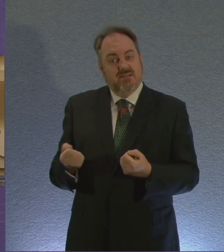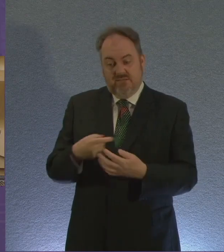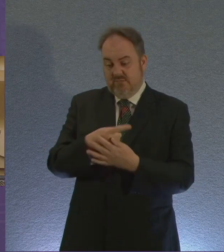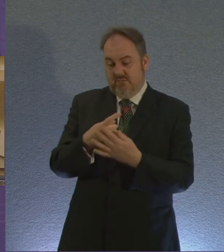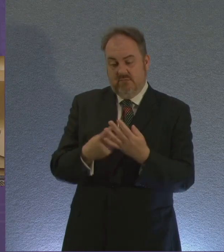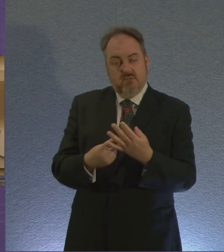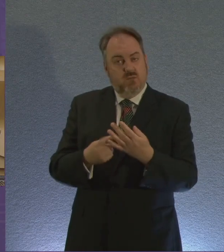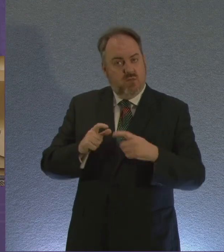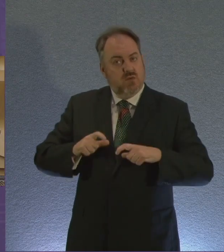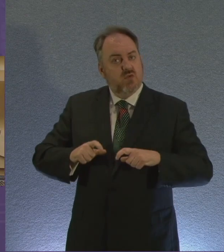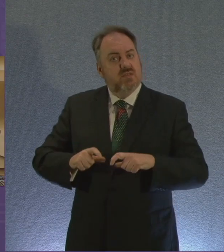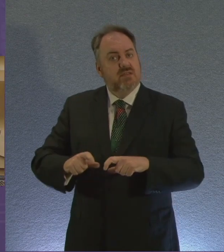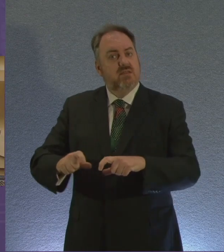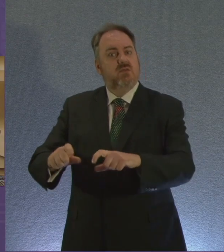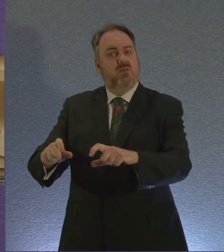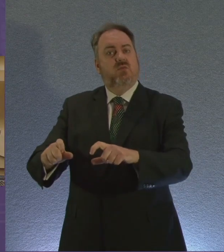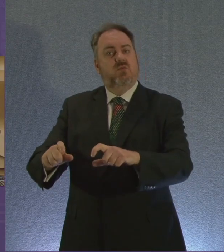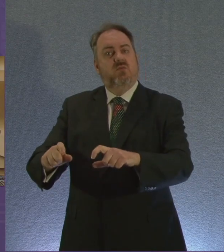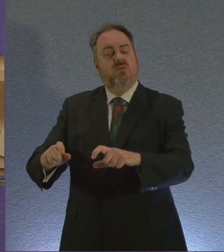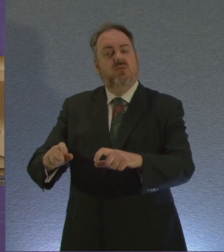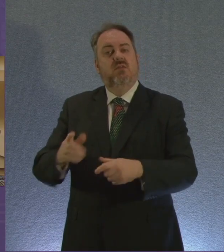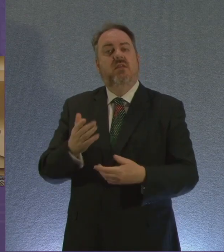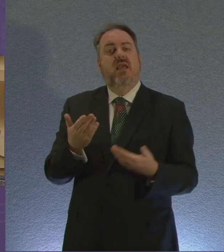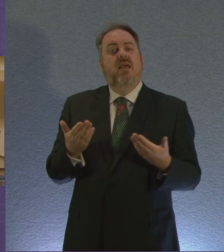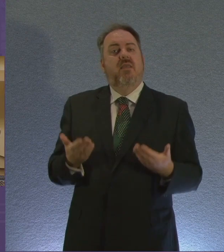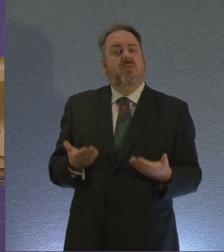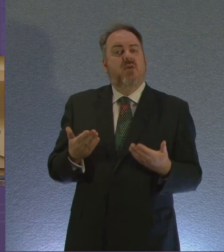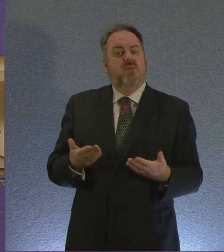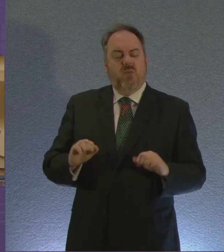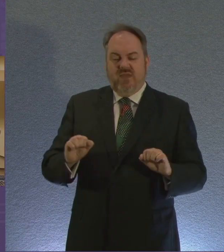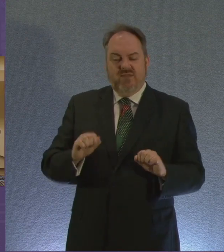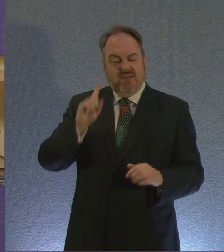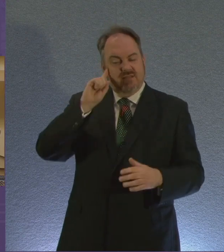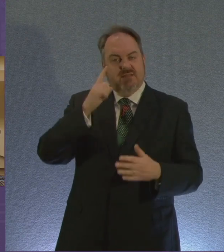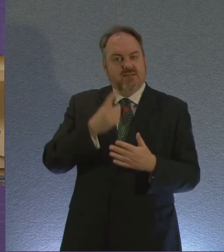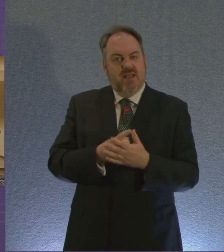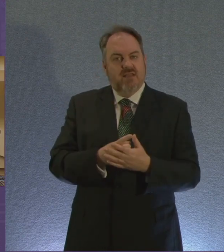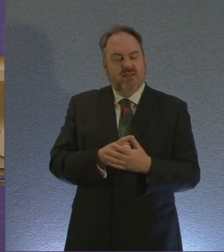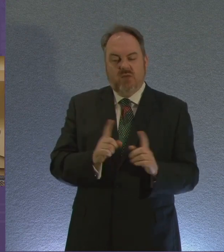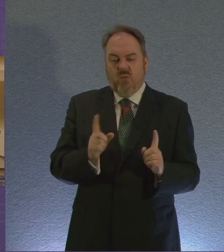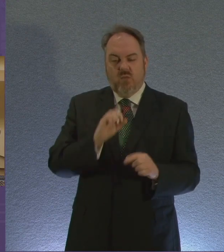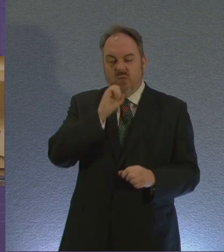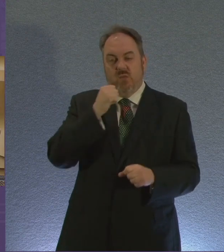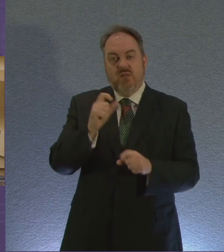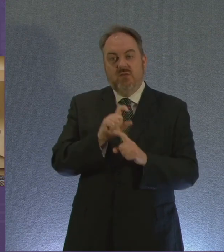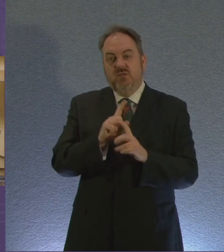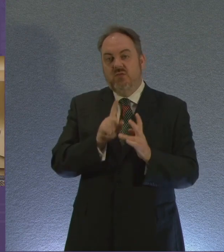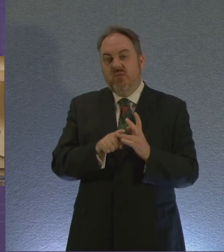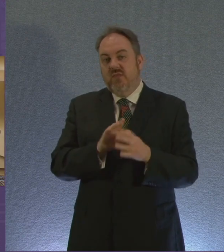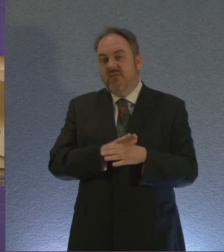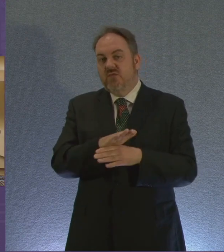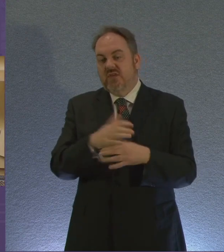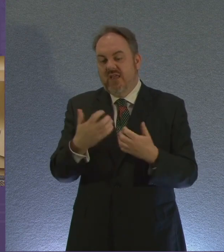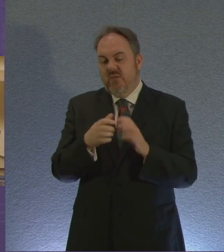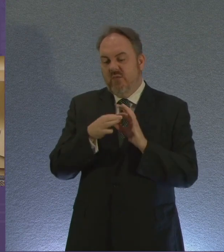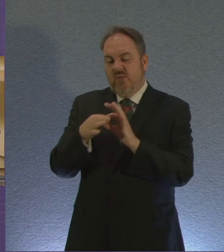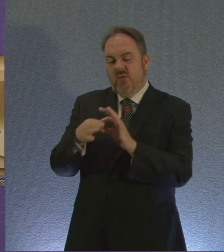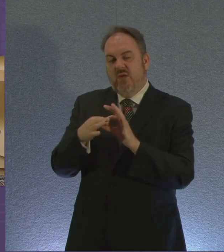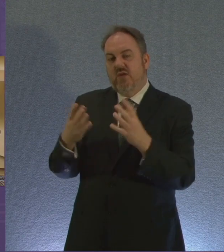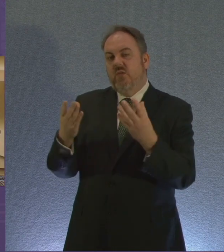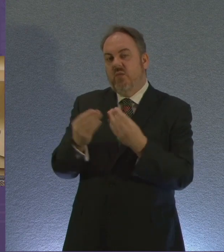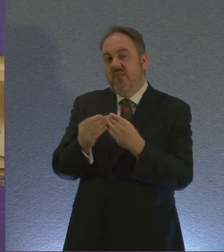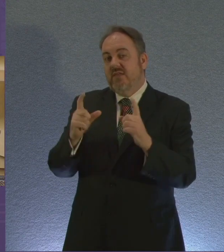their claims processed. We aren't at the stage of working out the details of how this will work out in the future with DWP, but I